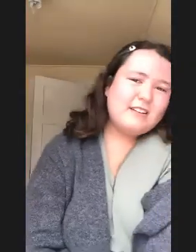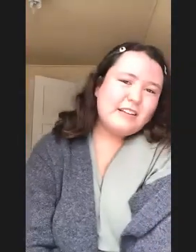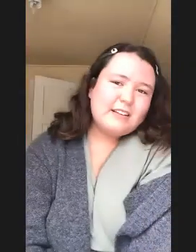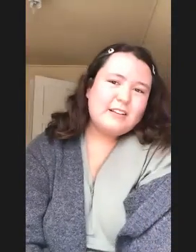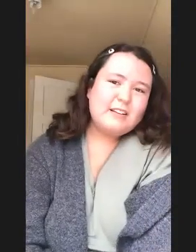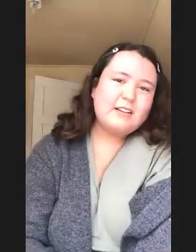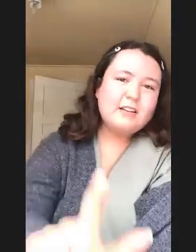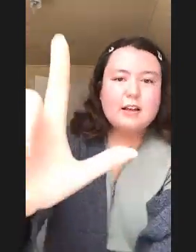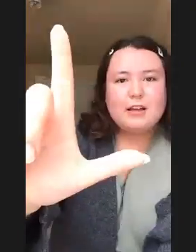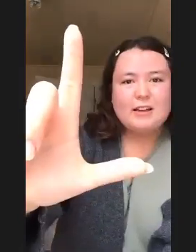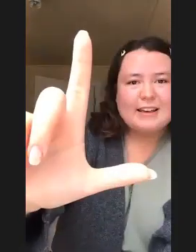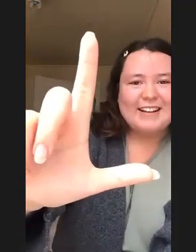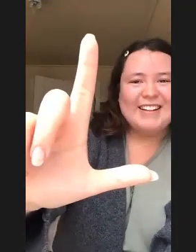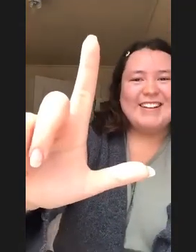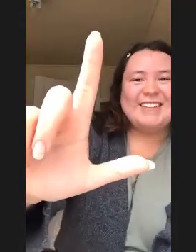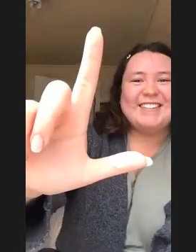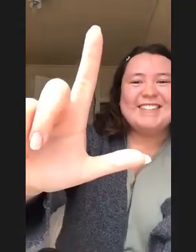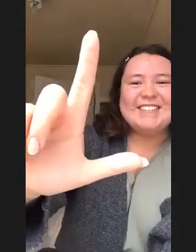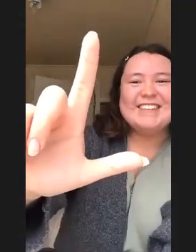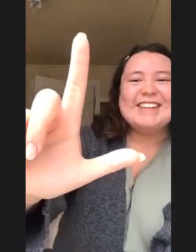What's L? Sorry. L.